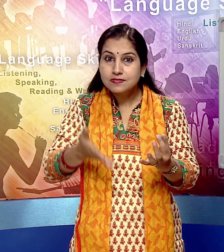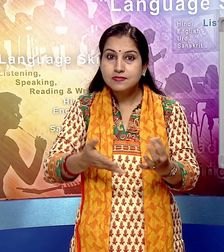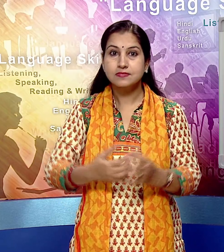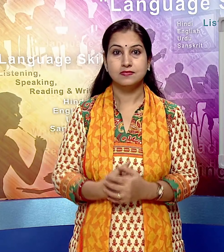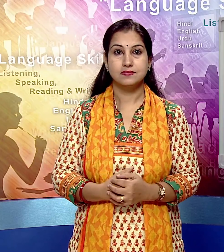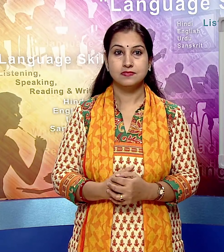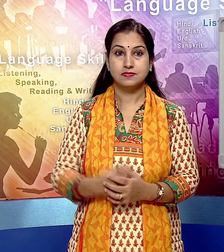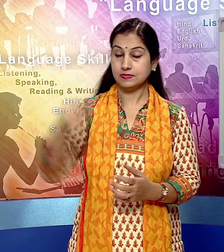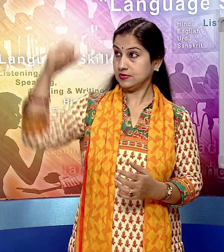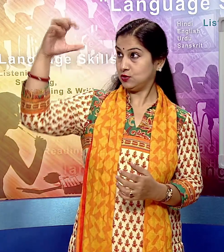solar cooker,